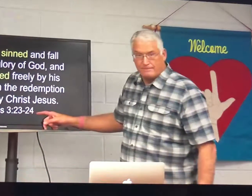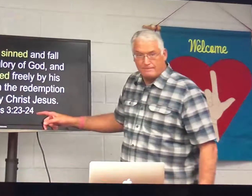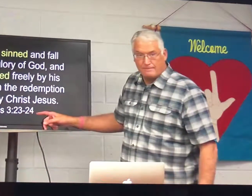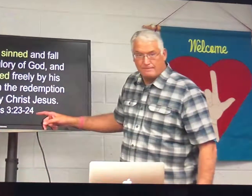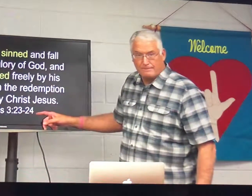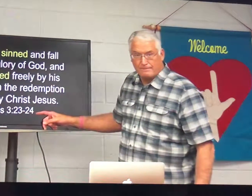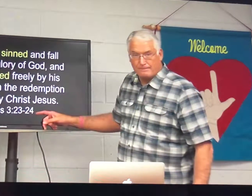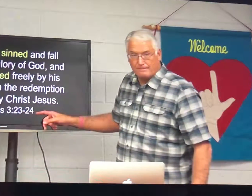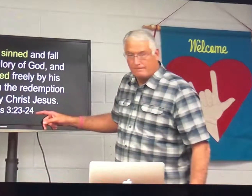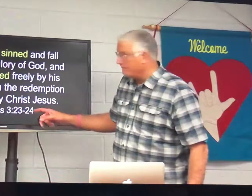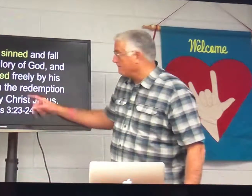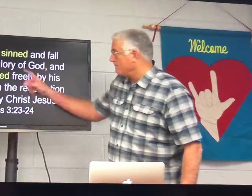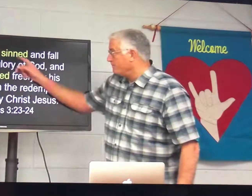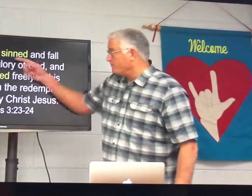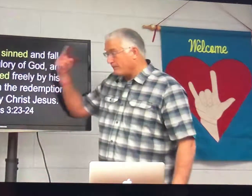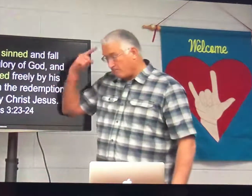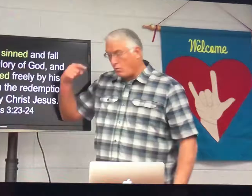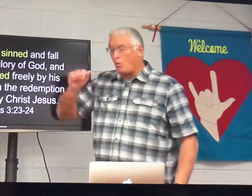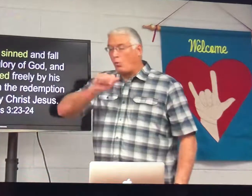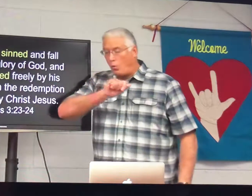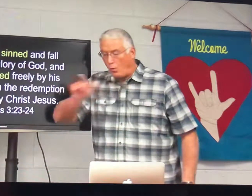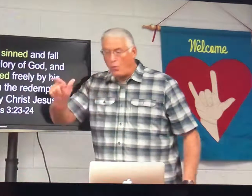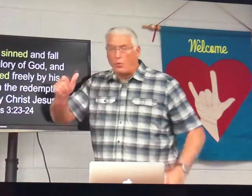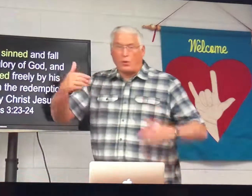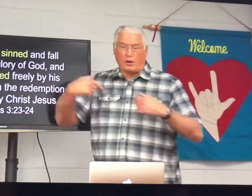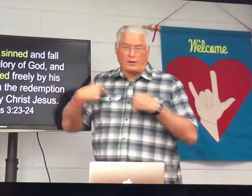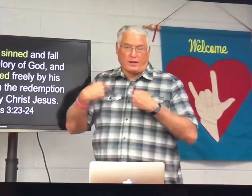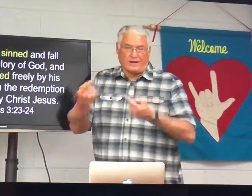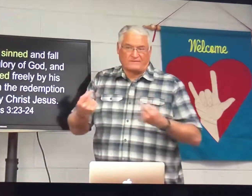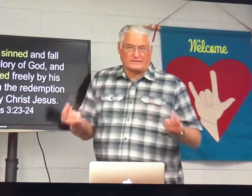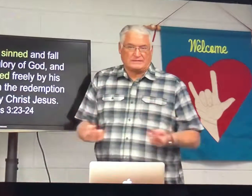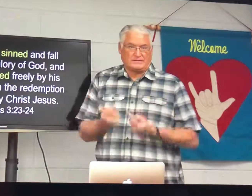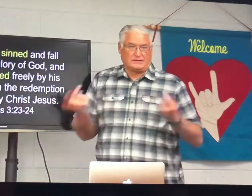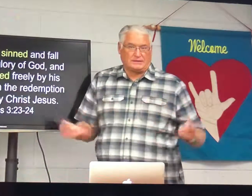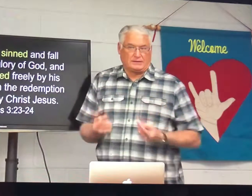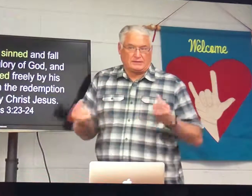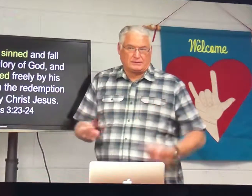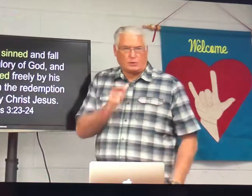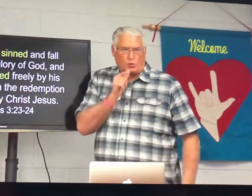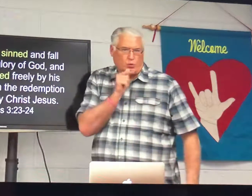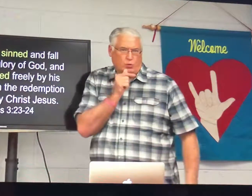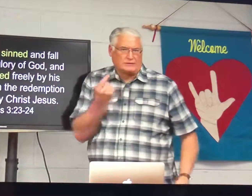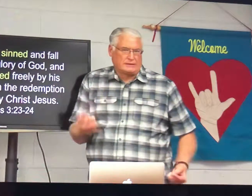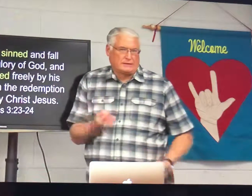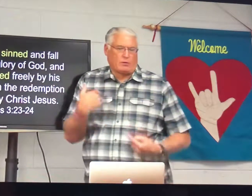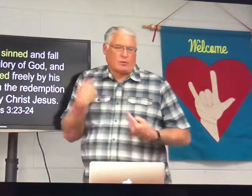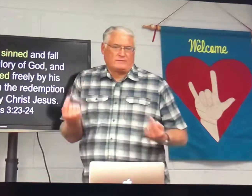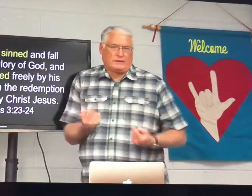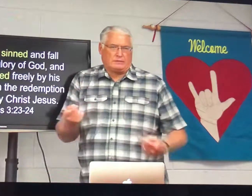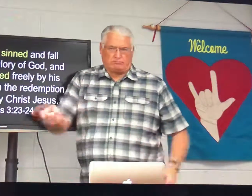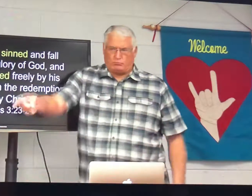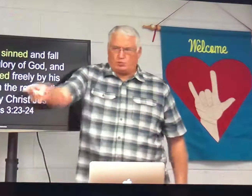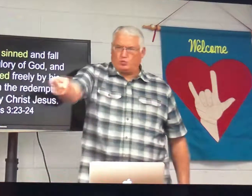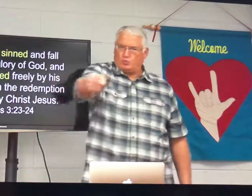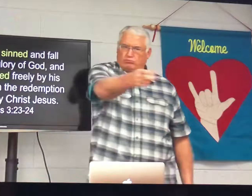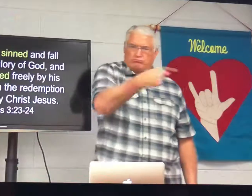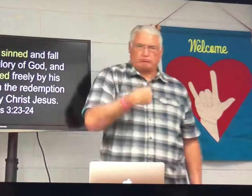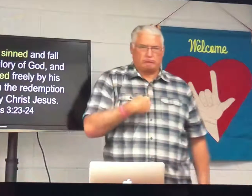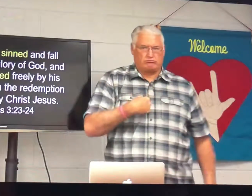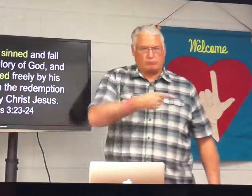We go to the second inning. The Rays in Baltimore tonight at Orioles Park. Leading it off here is C.J.